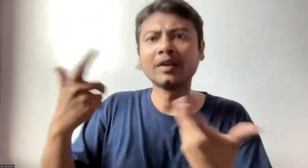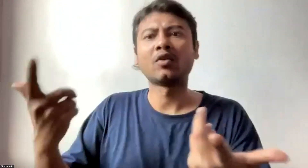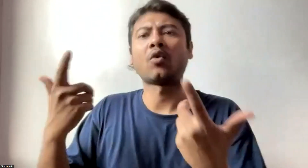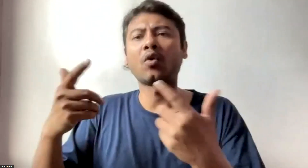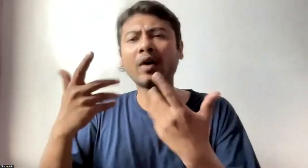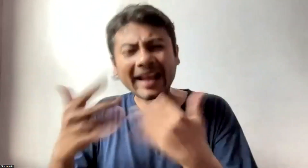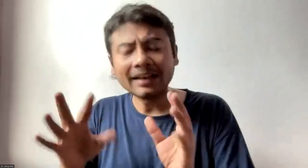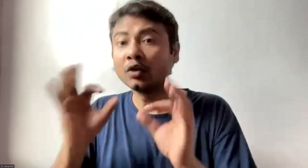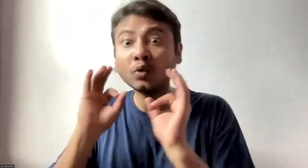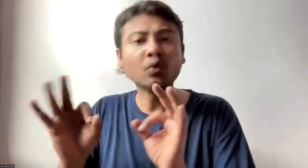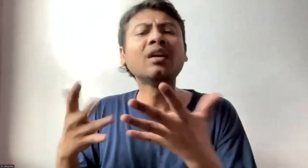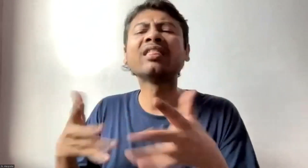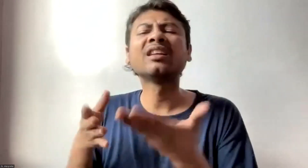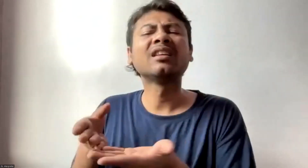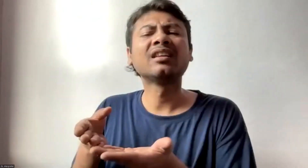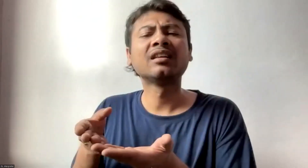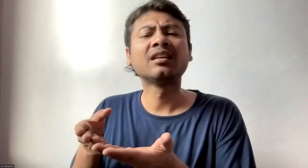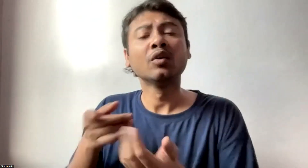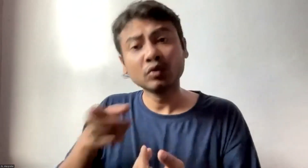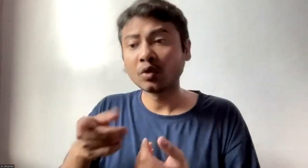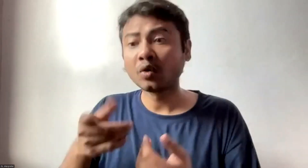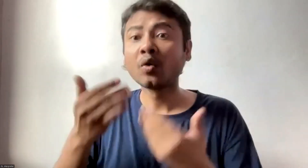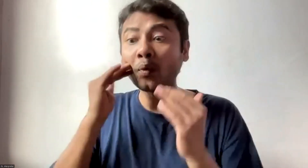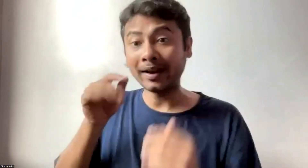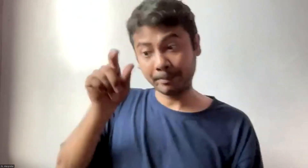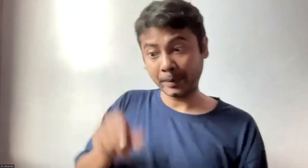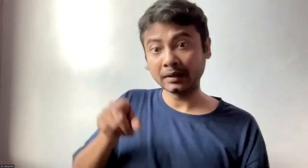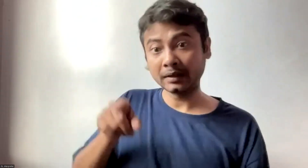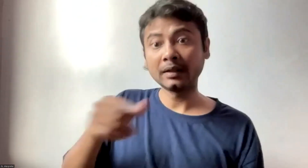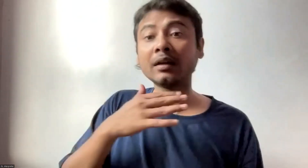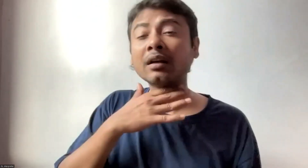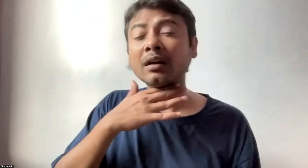So at the end of your birth, end of your life, also you will remain the same.